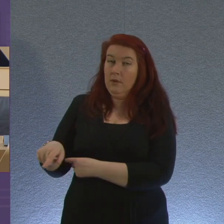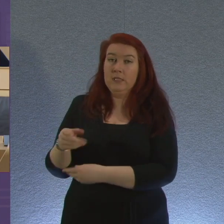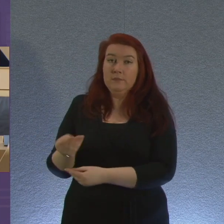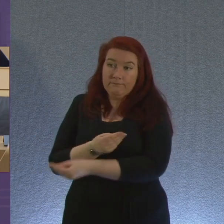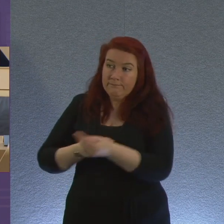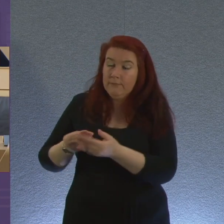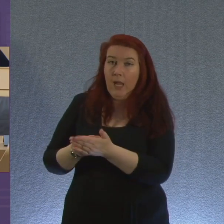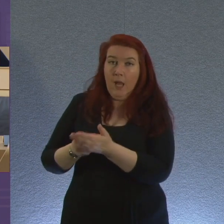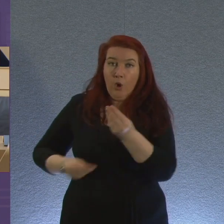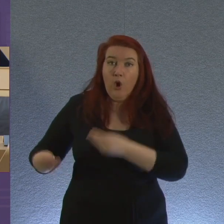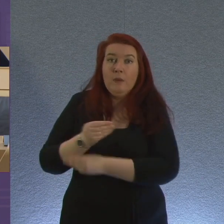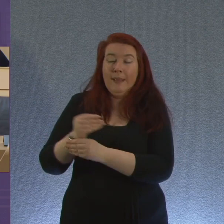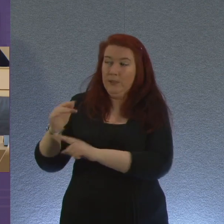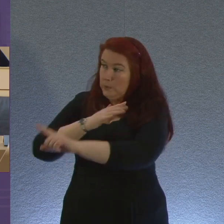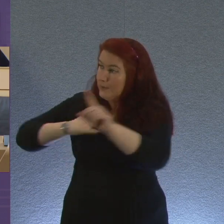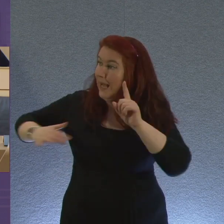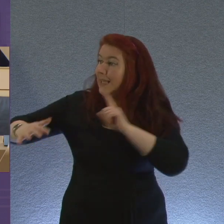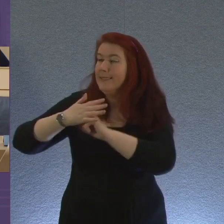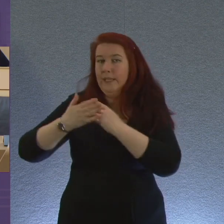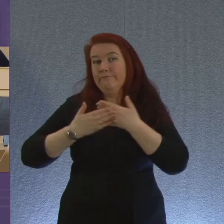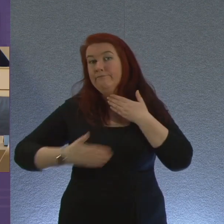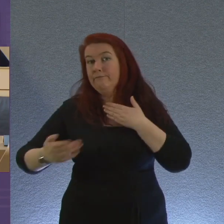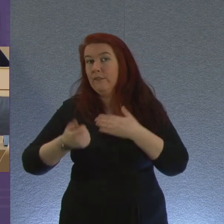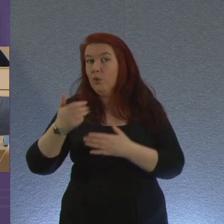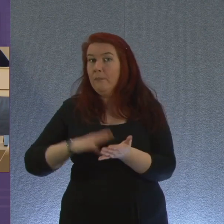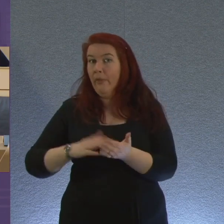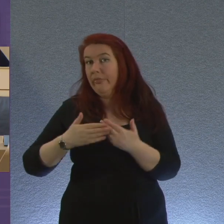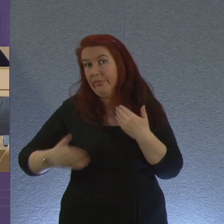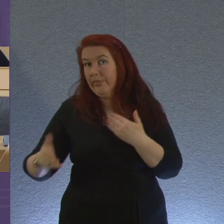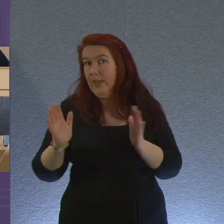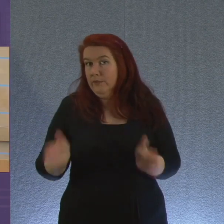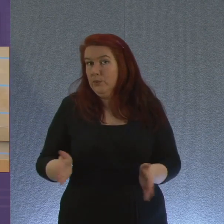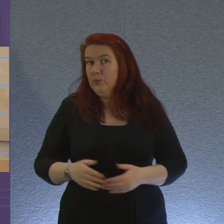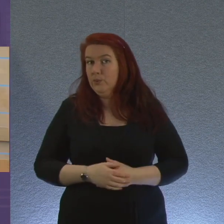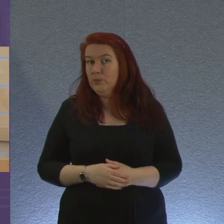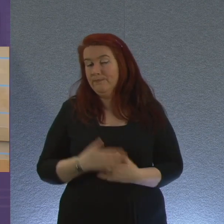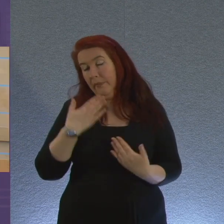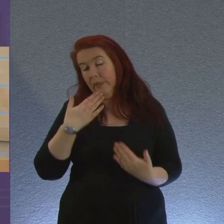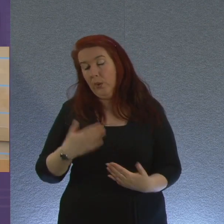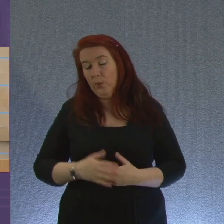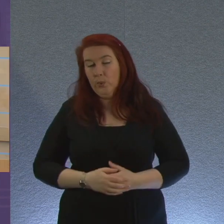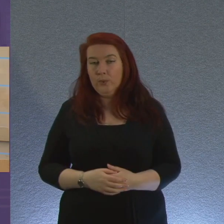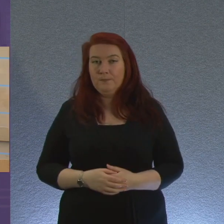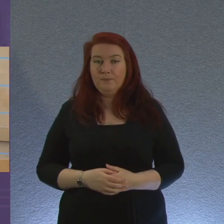our society in the coming months that lie ahead. Thank you.